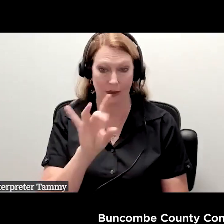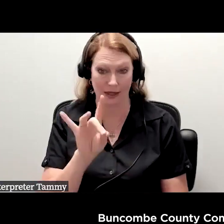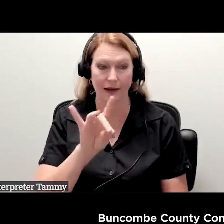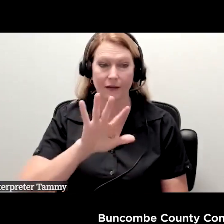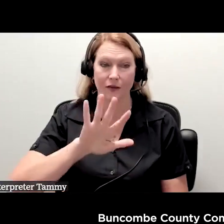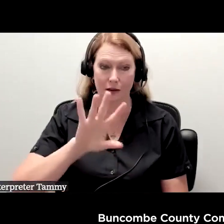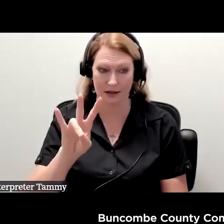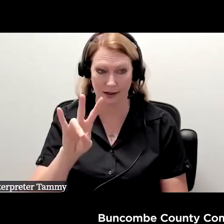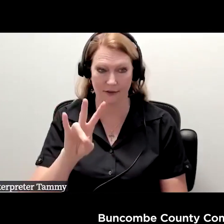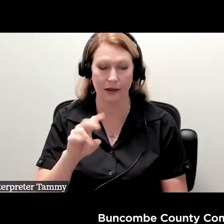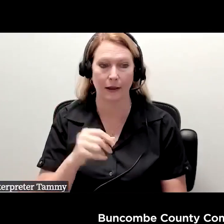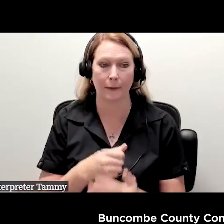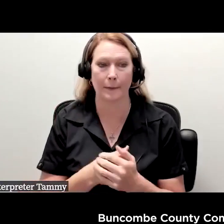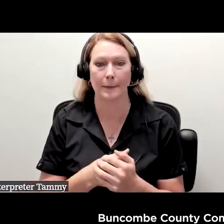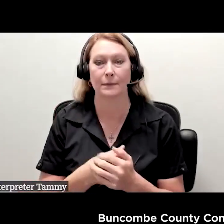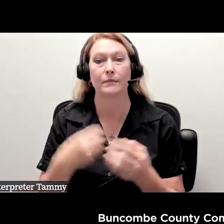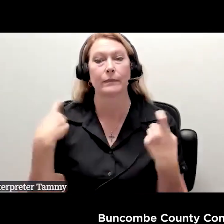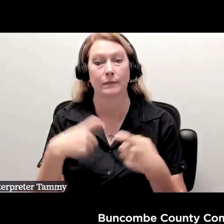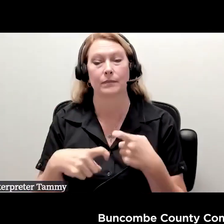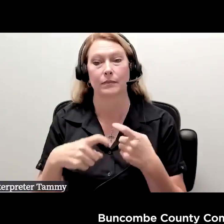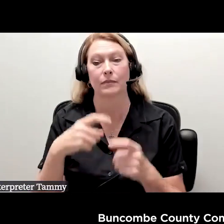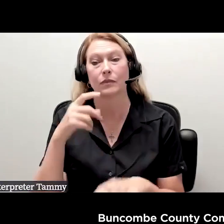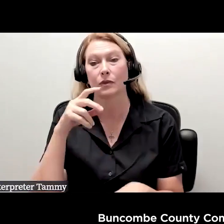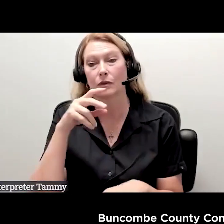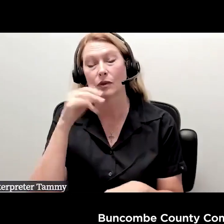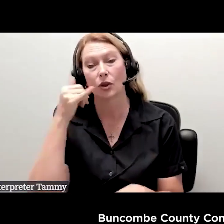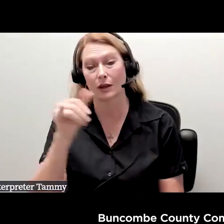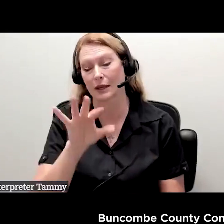919-629-3857. And in Spanish, you can call